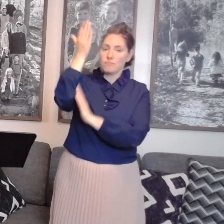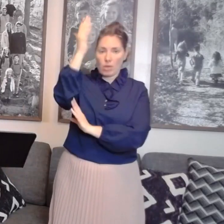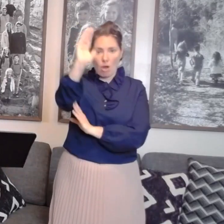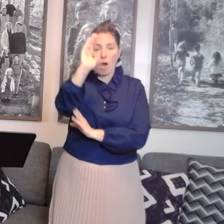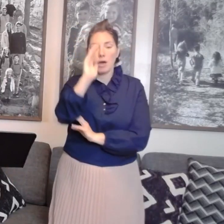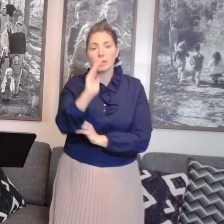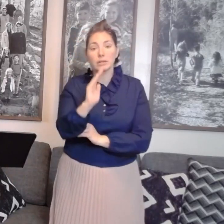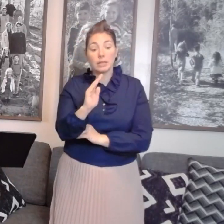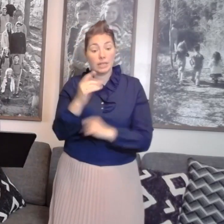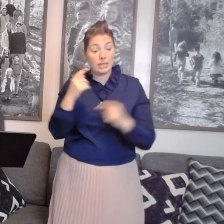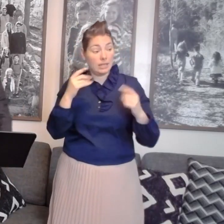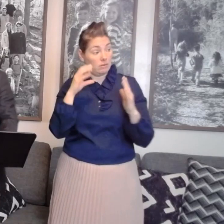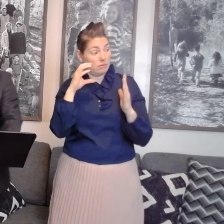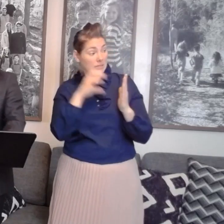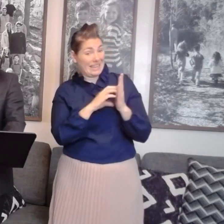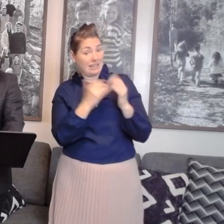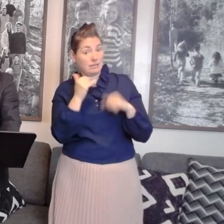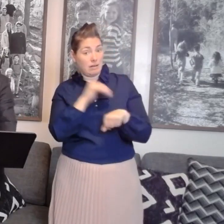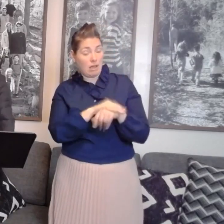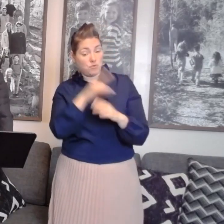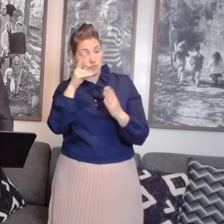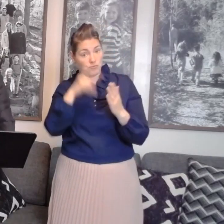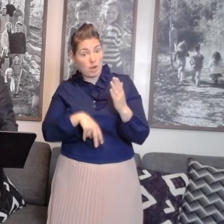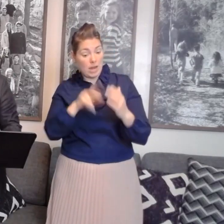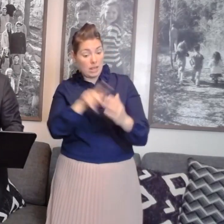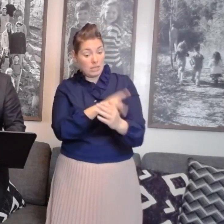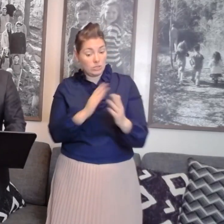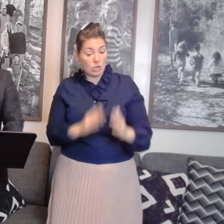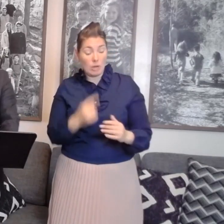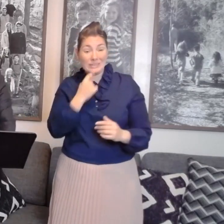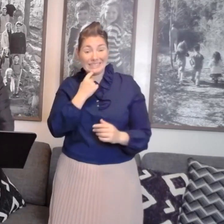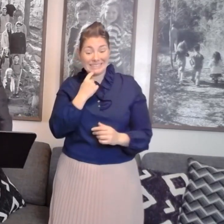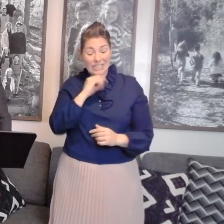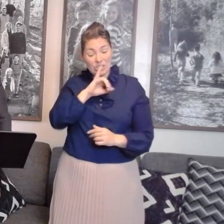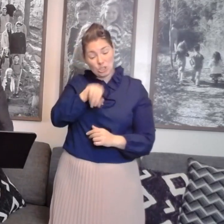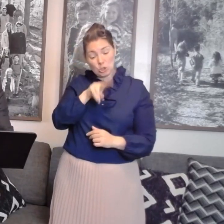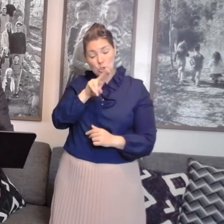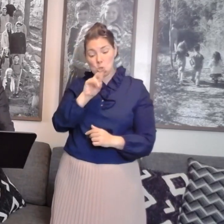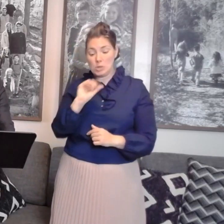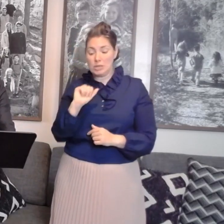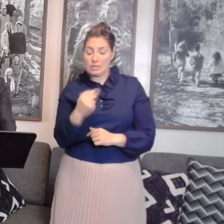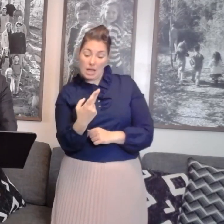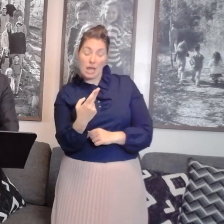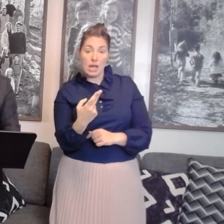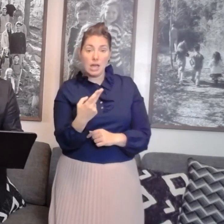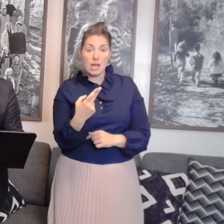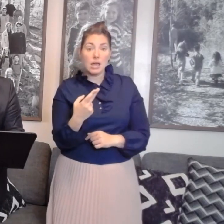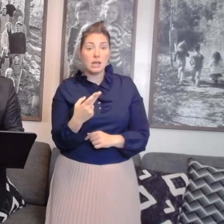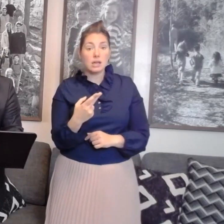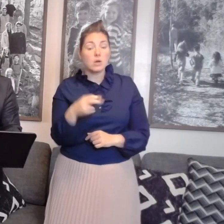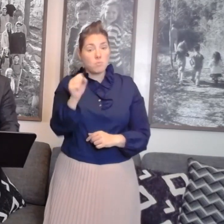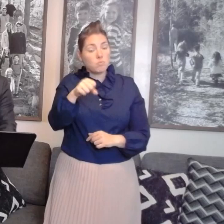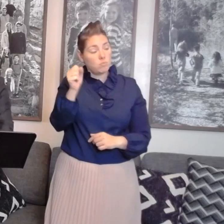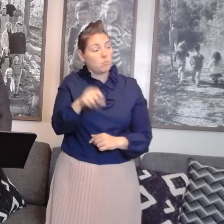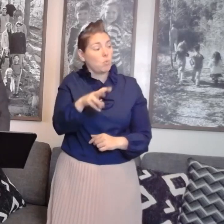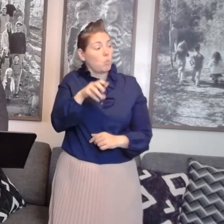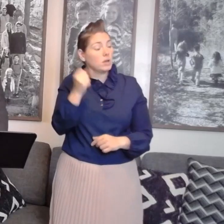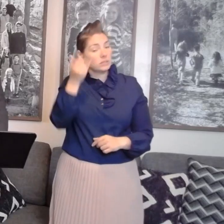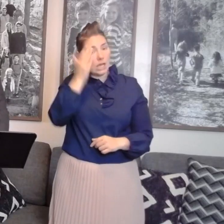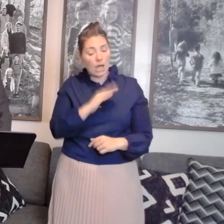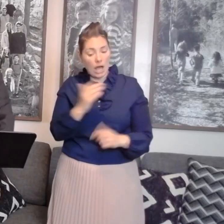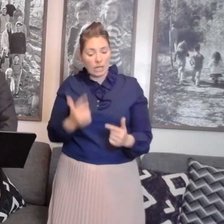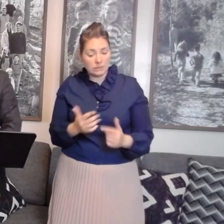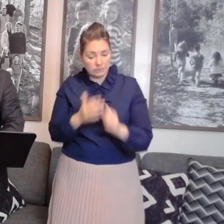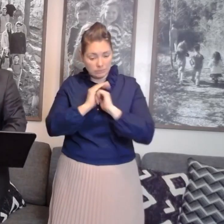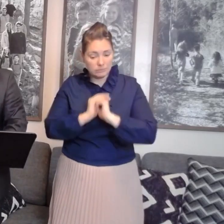text tonight, the psalmist said, Judah was God's sanctuary. And I'm